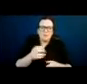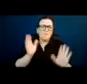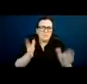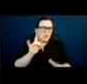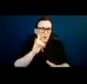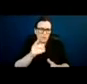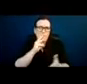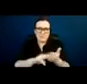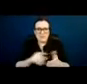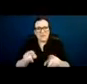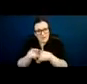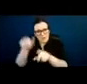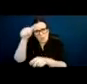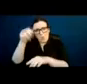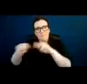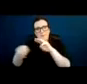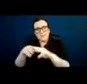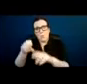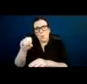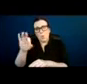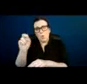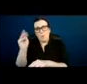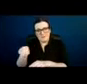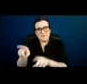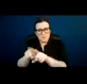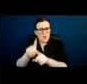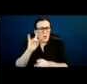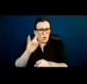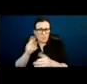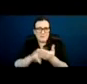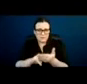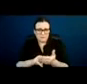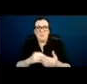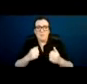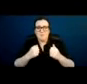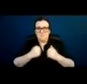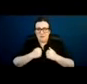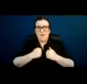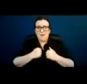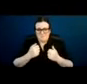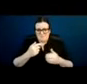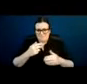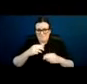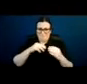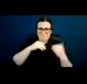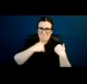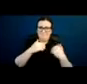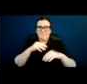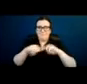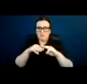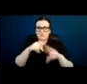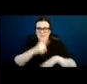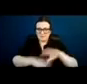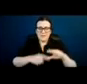Gorman has too. As Minister for Disability, I hear that message as I meet people with disabilities and their families